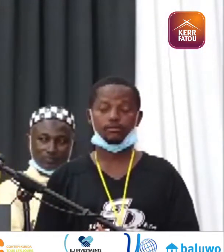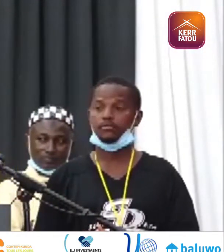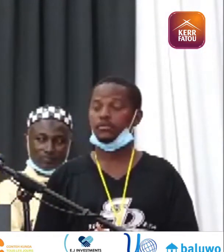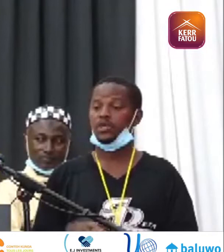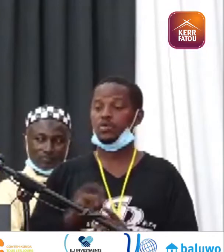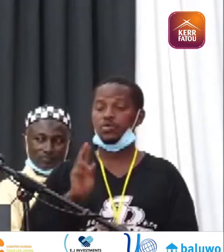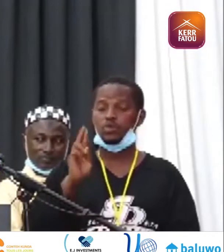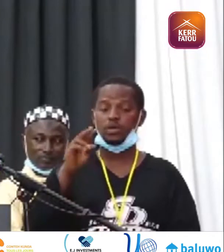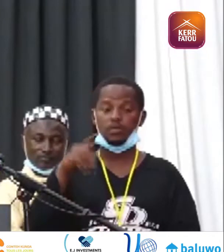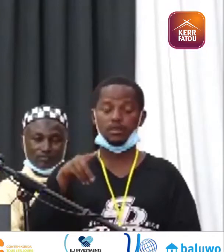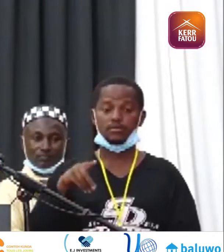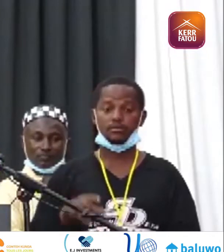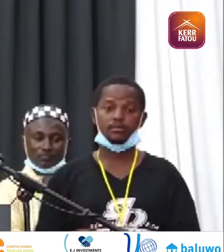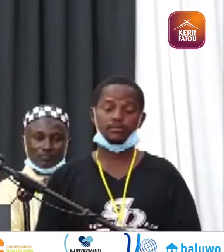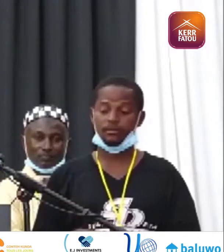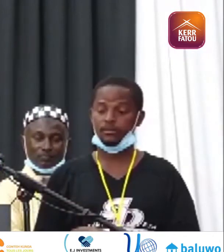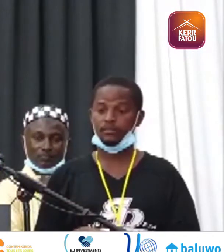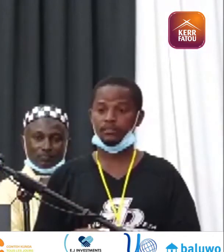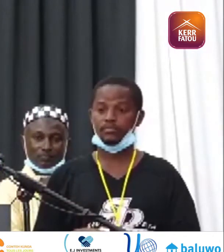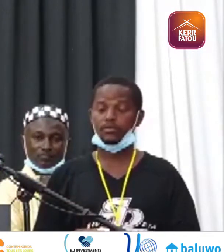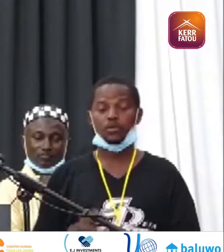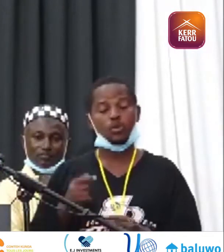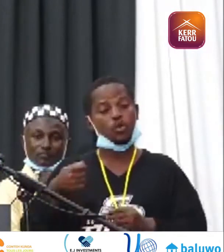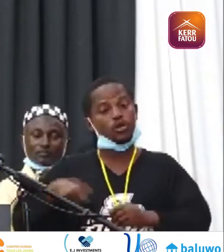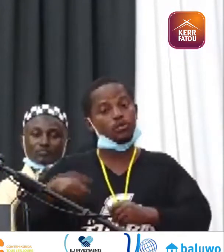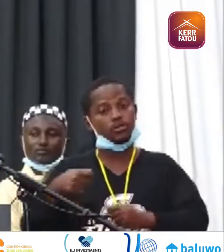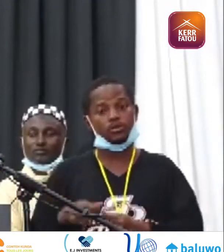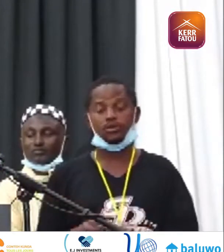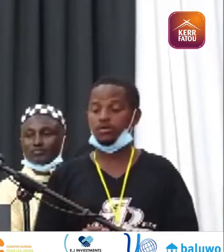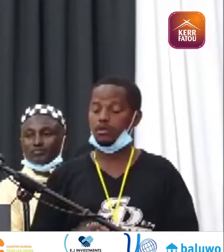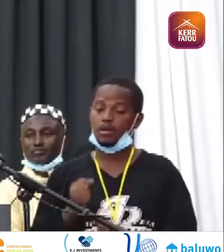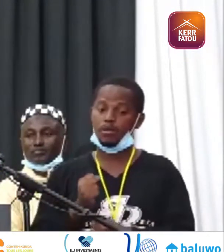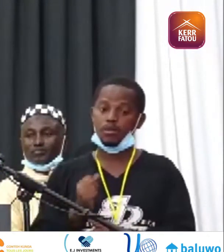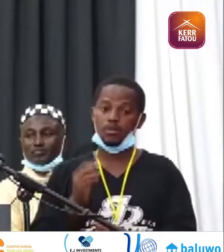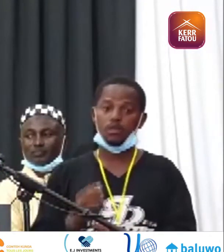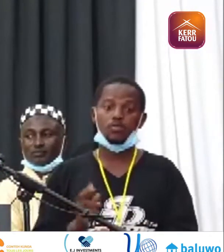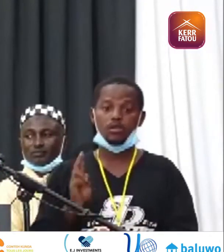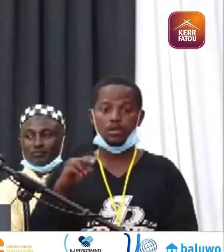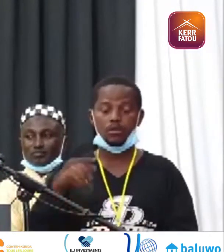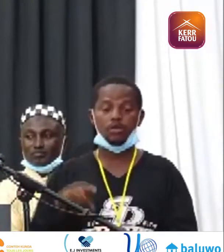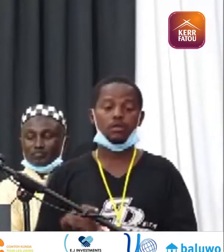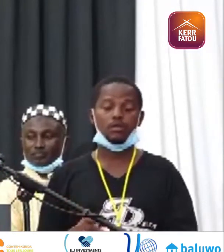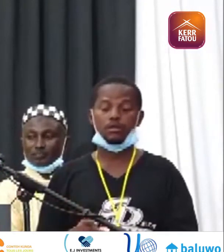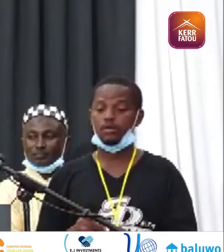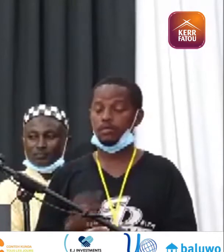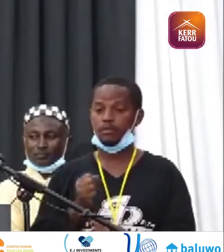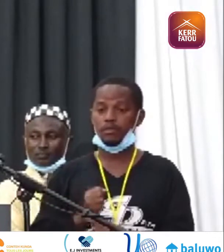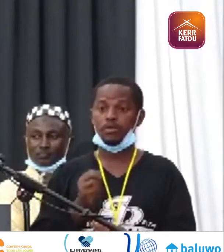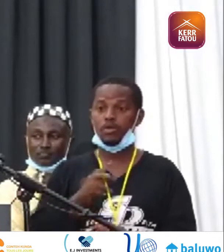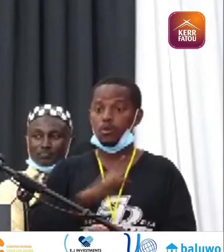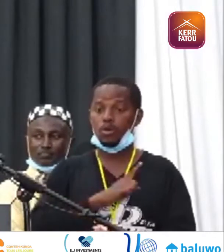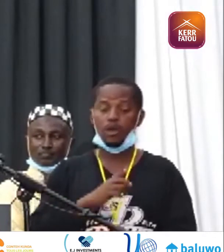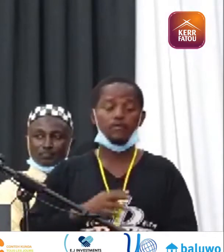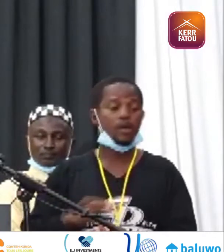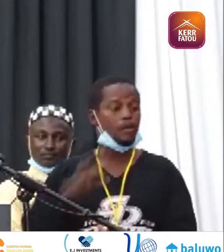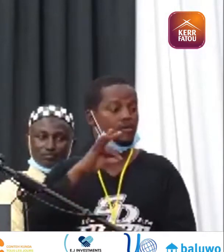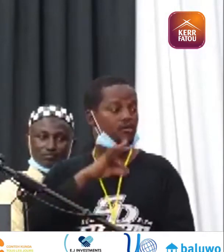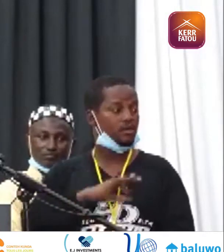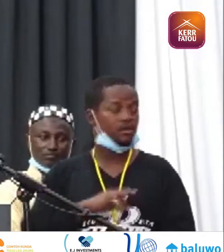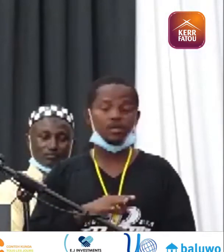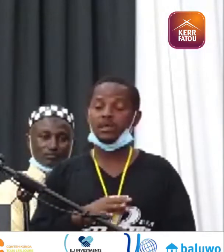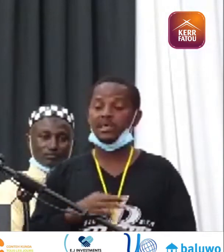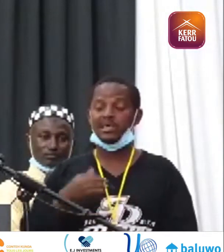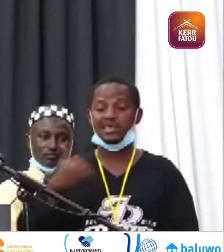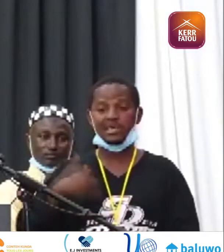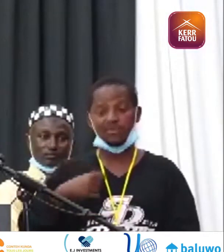Now the UDP, your contributions will ensure, the UDP will ensure that we have a beneficial